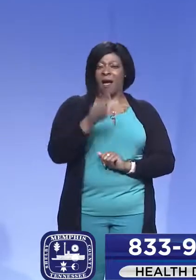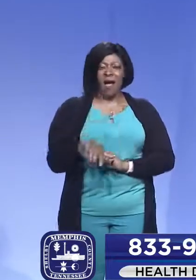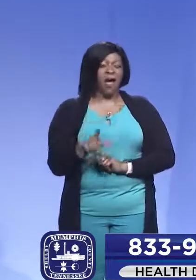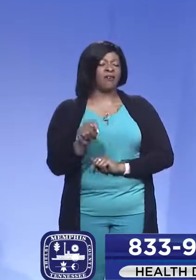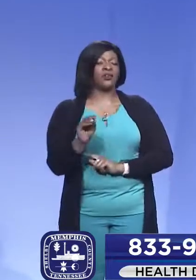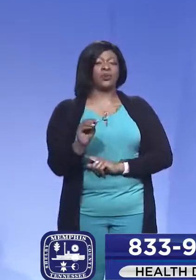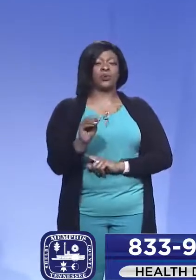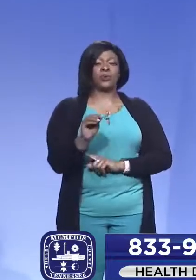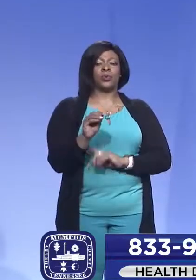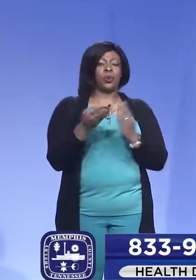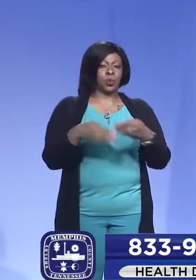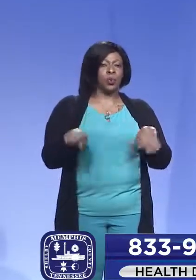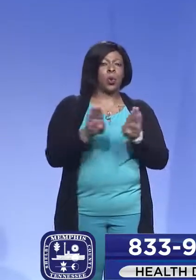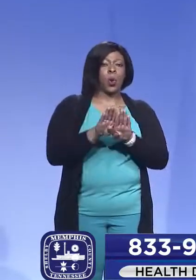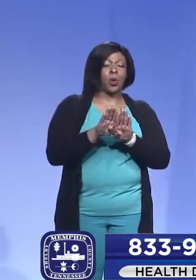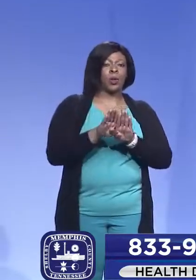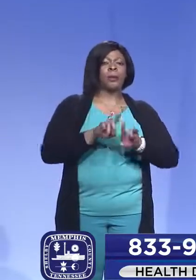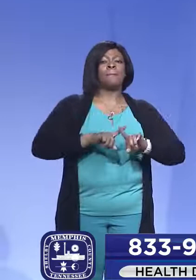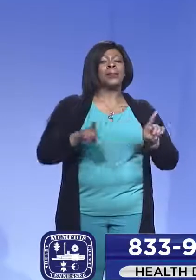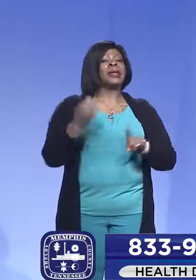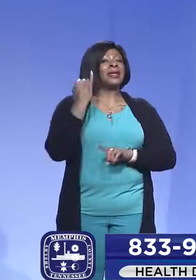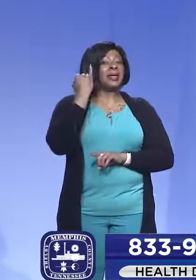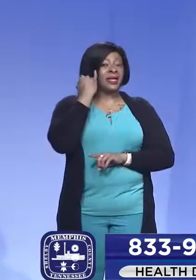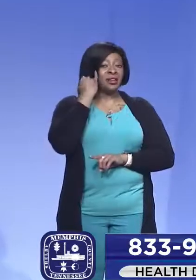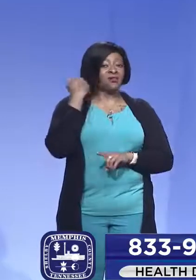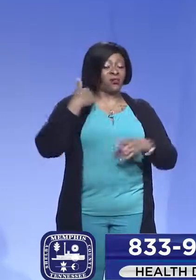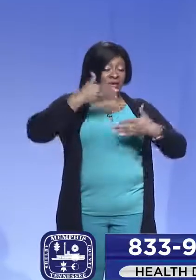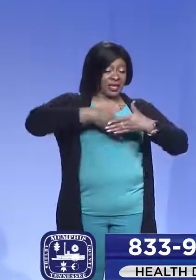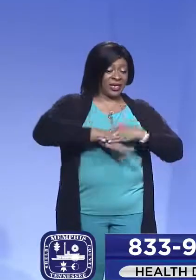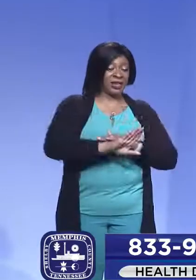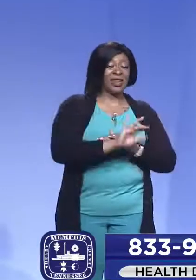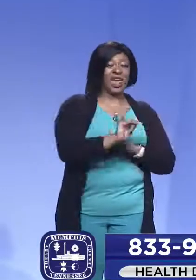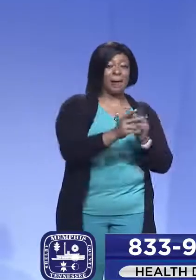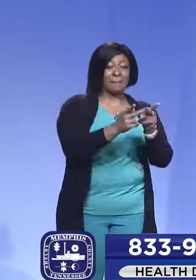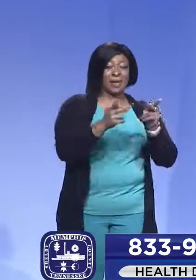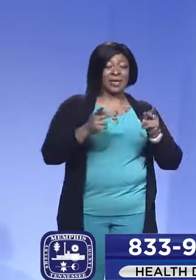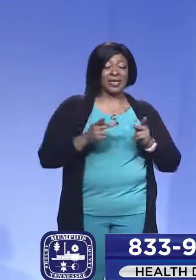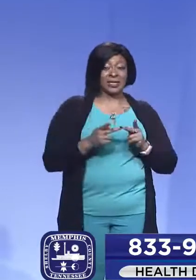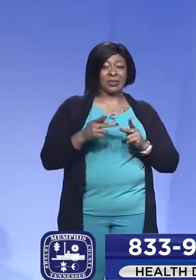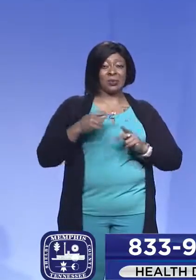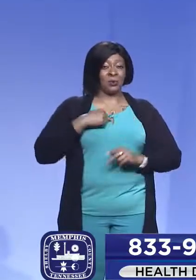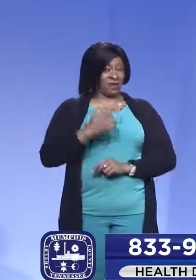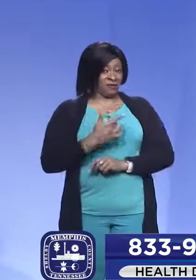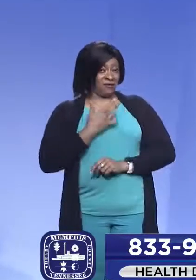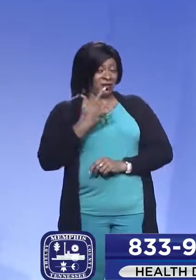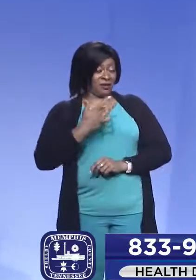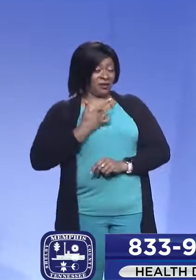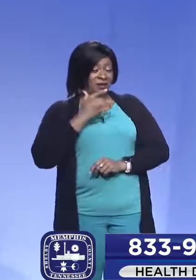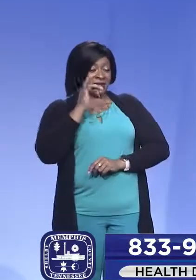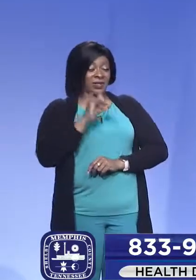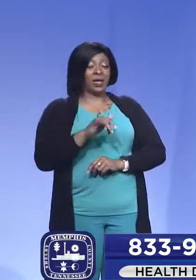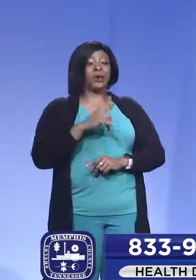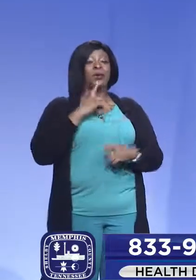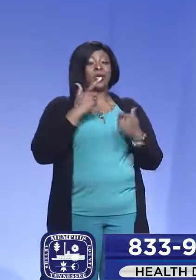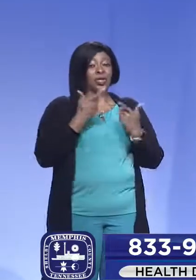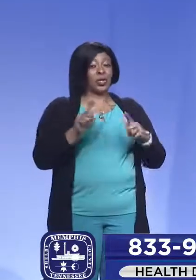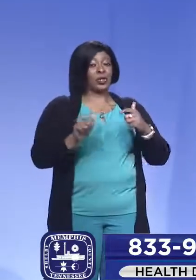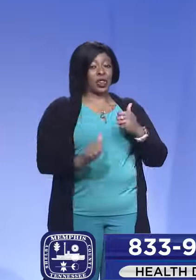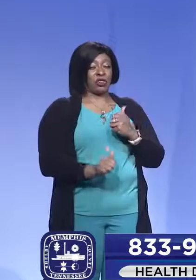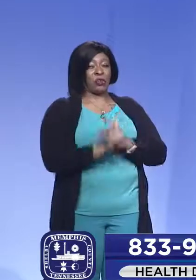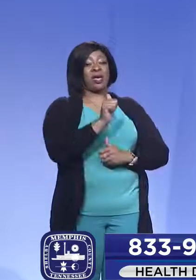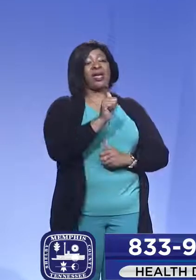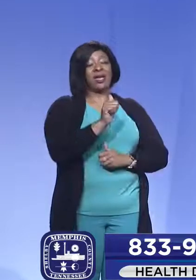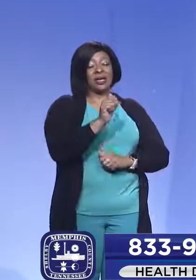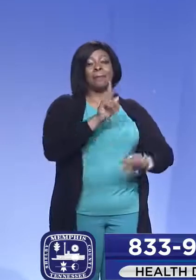to close, but if we enter into a place that we feel to be an imminent threat, and that